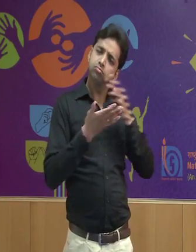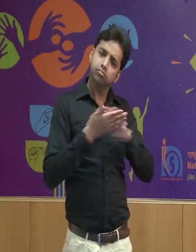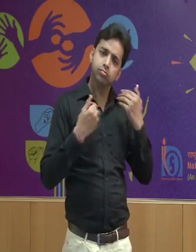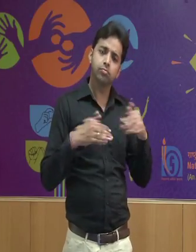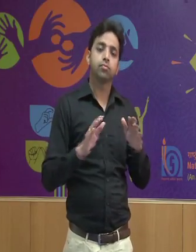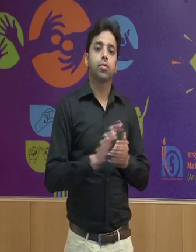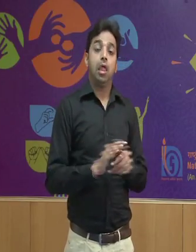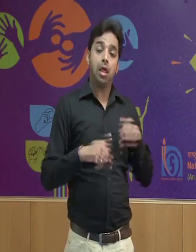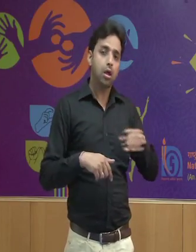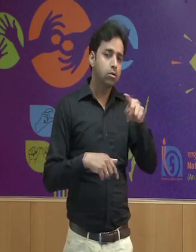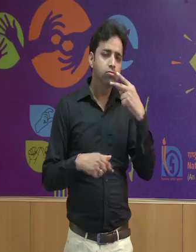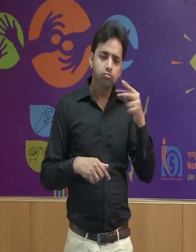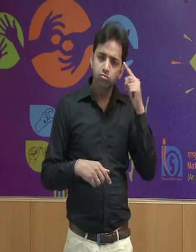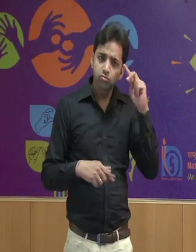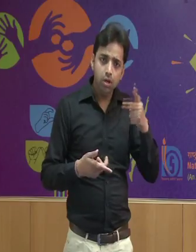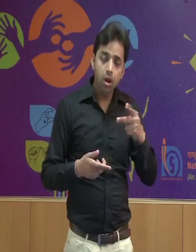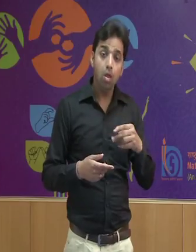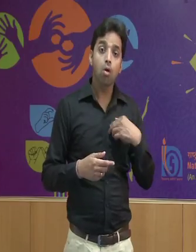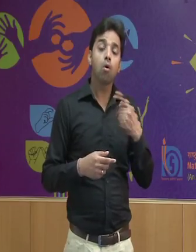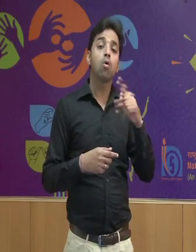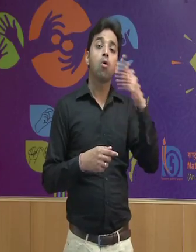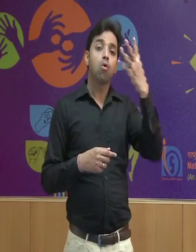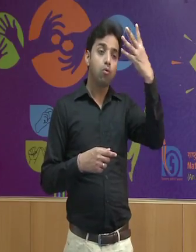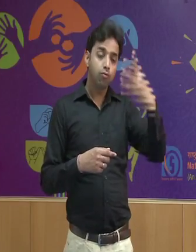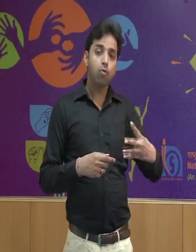Can you tell the names of 4 castes in India?